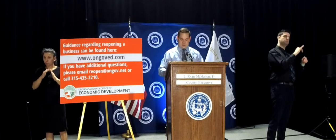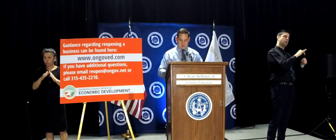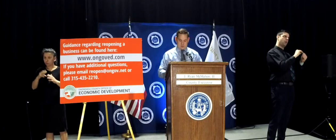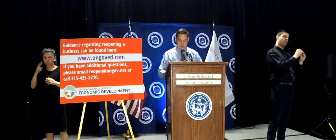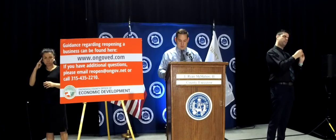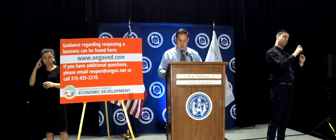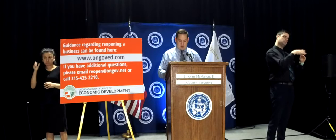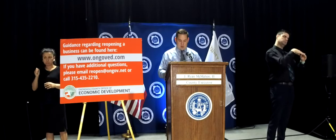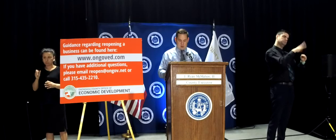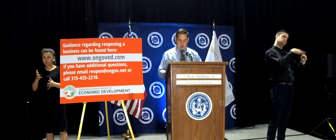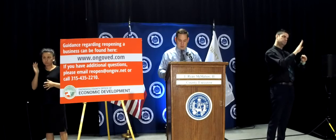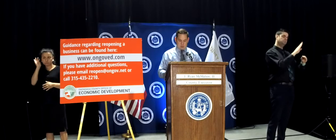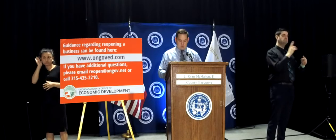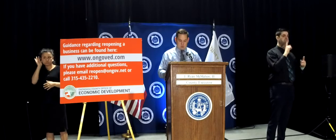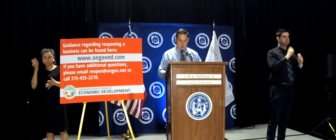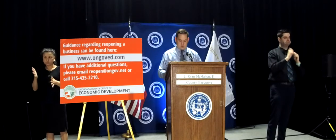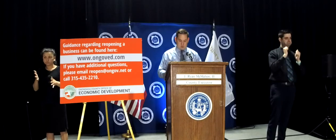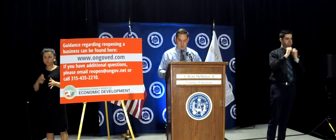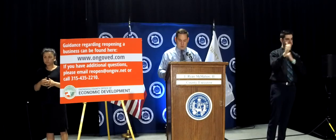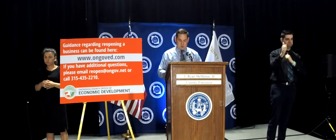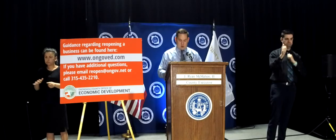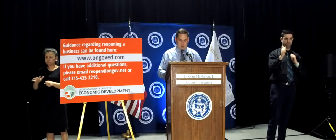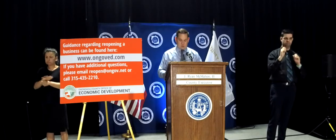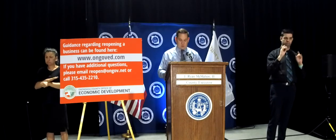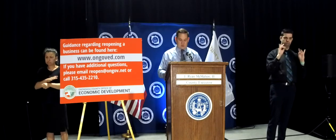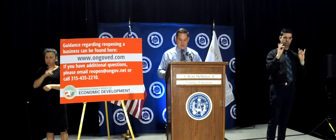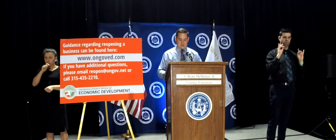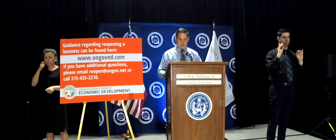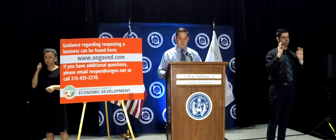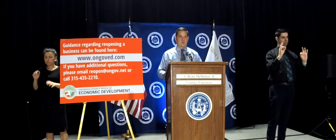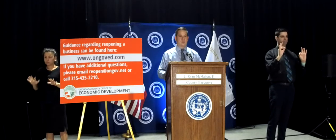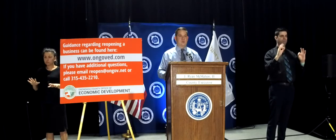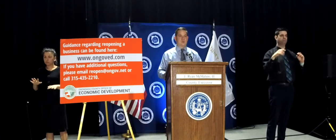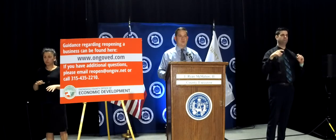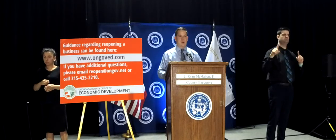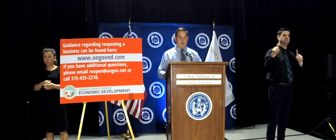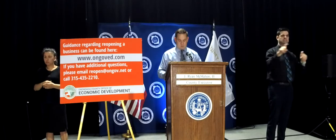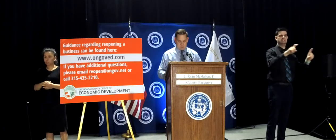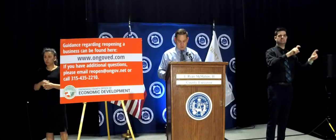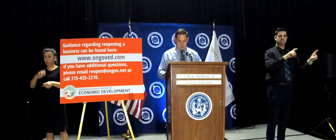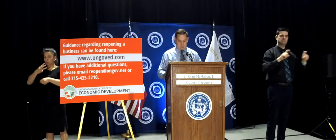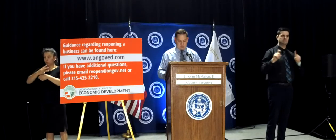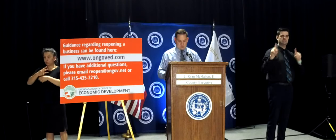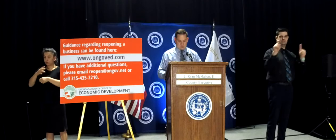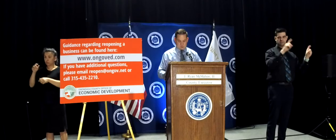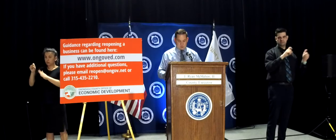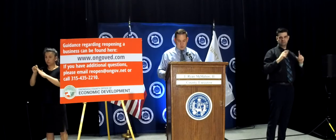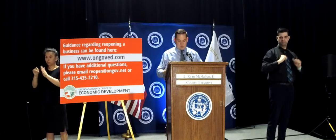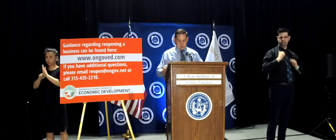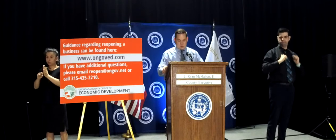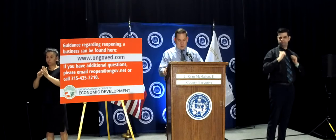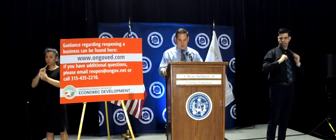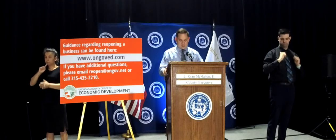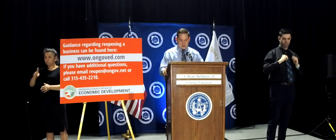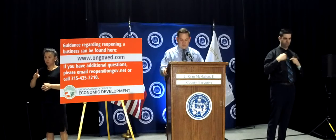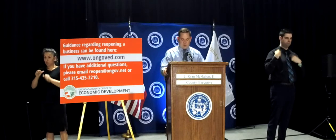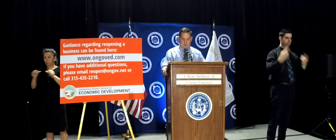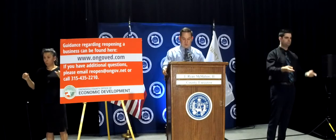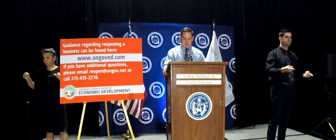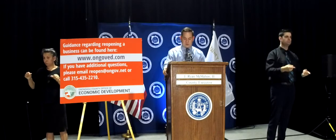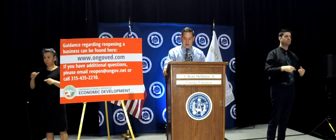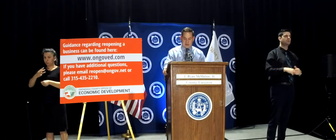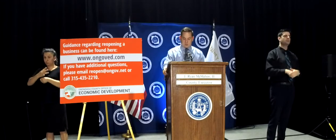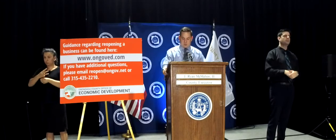than this in the community. So our community testing infrastructure is strong, meeting those metrics.